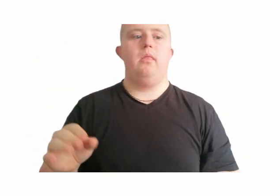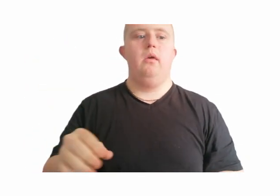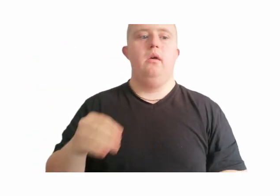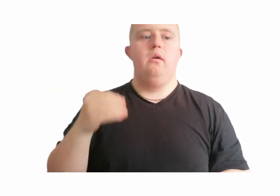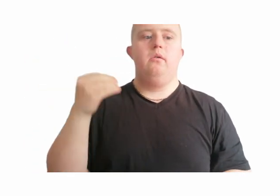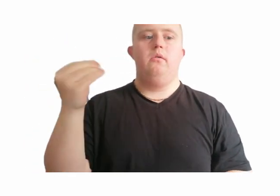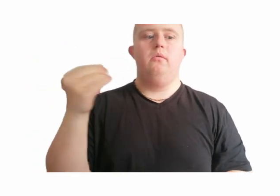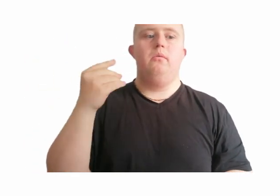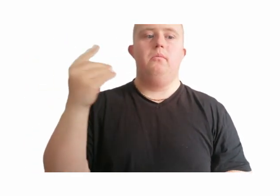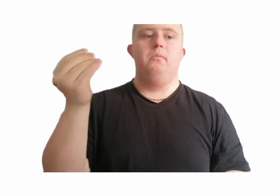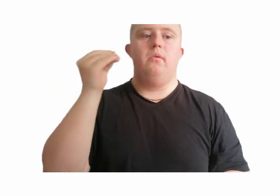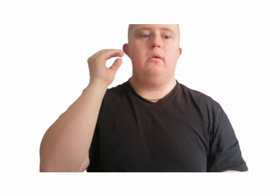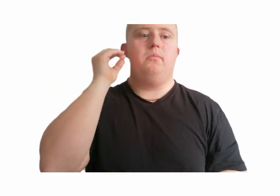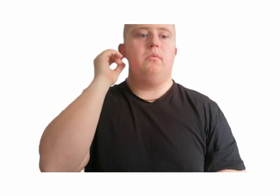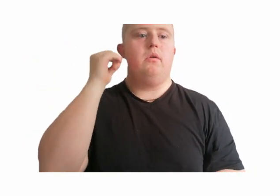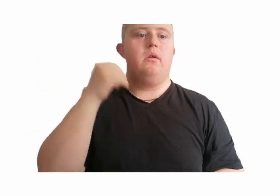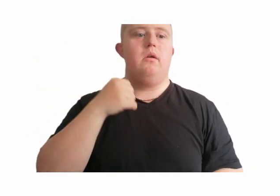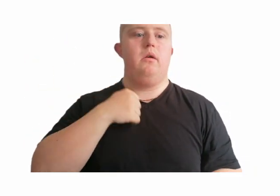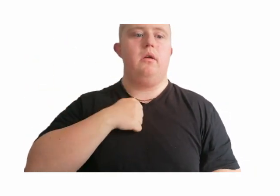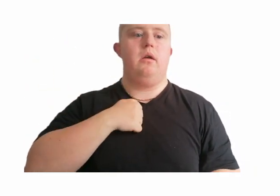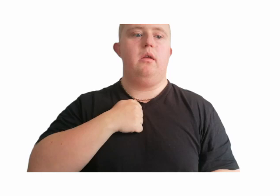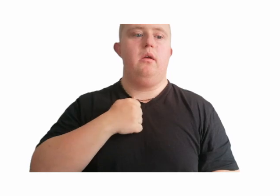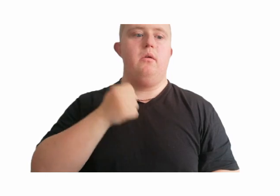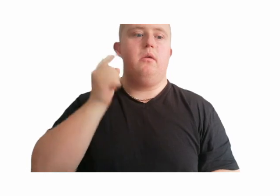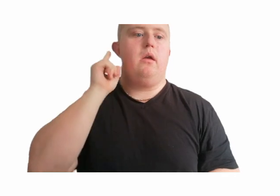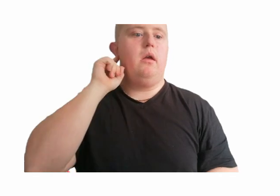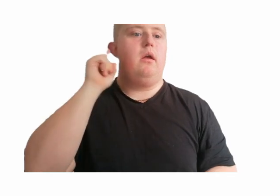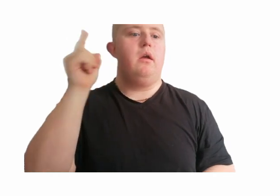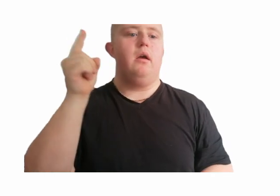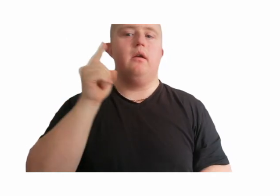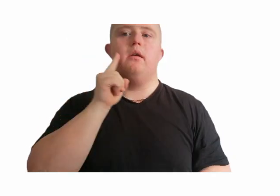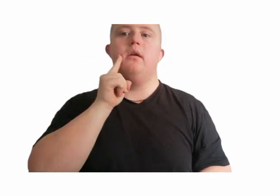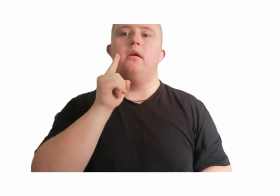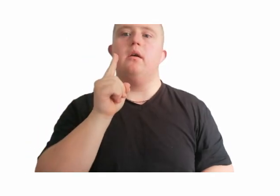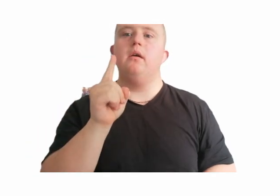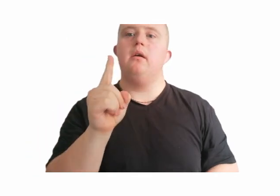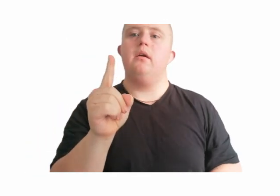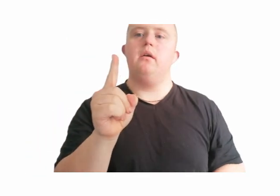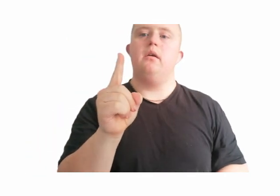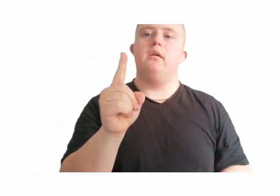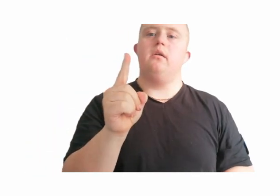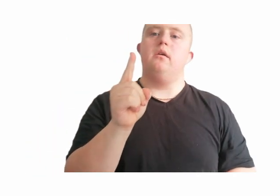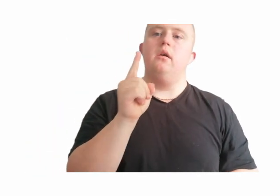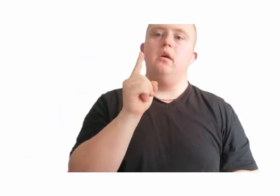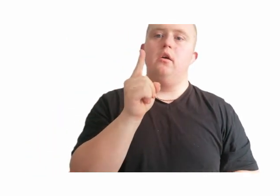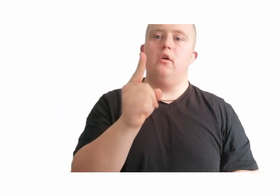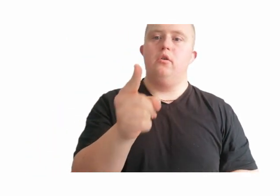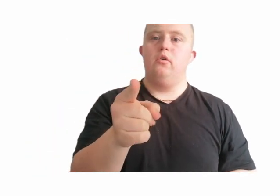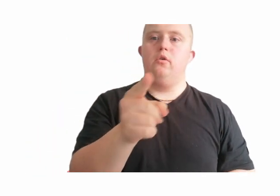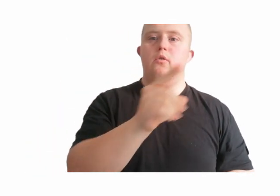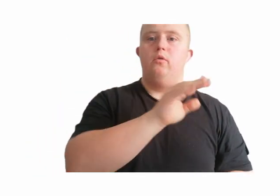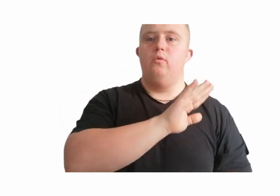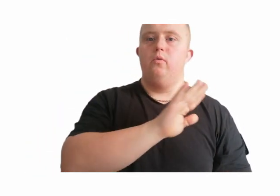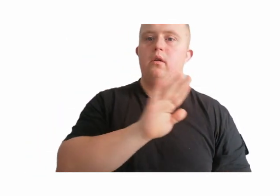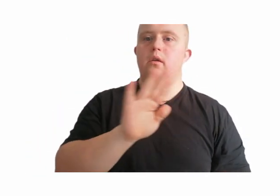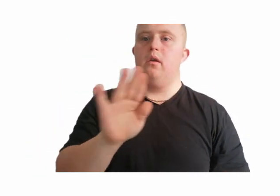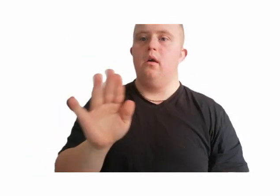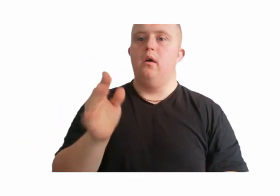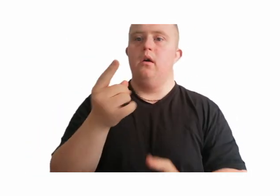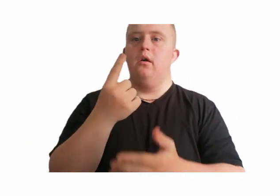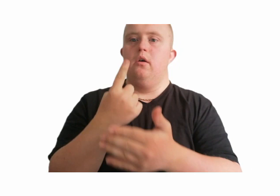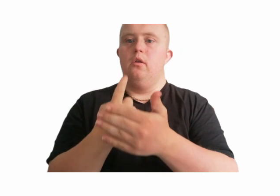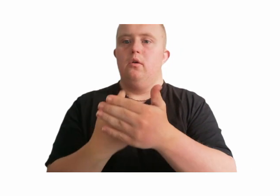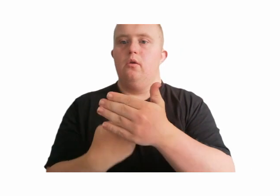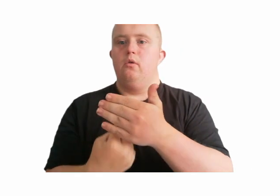There's so many whistles in my ear and says That you are